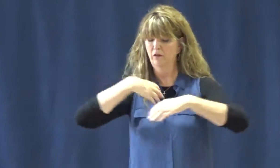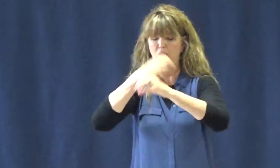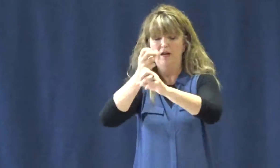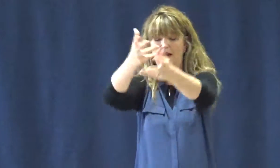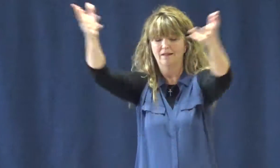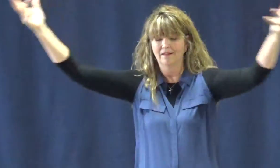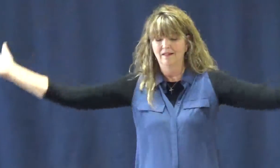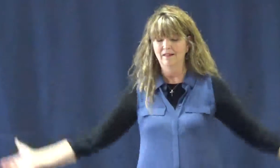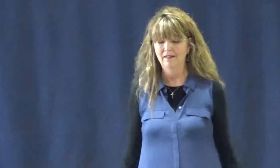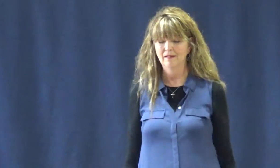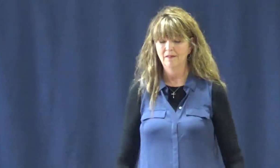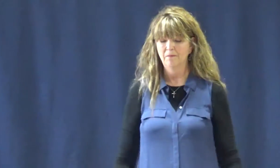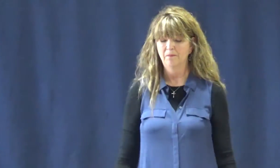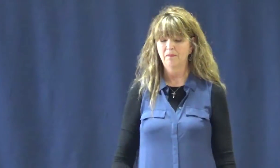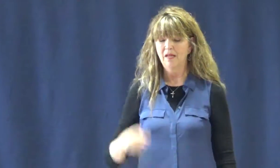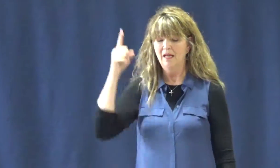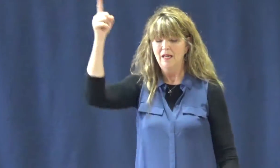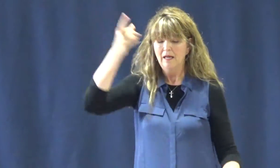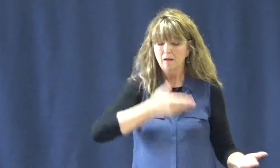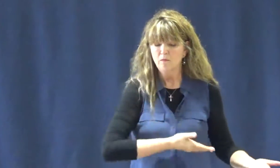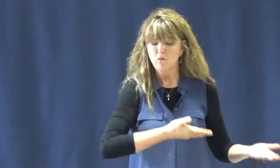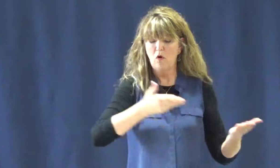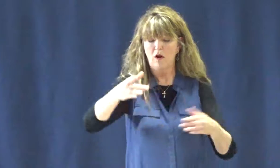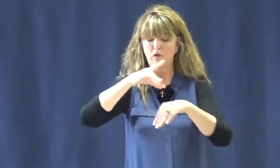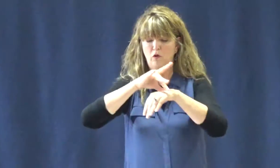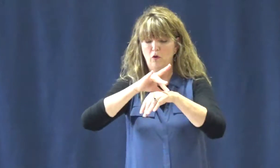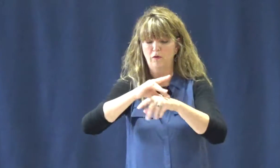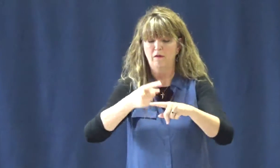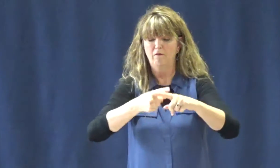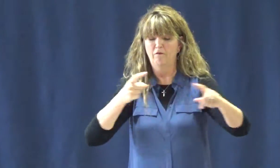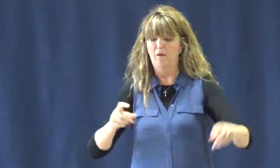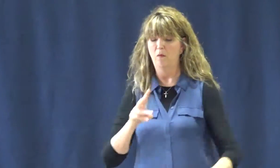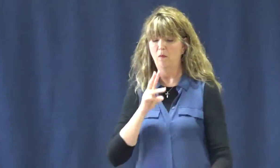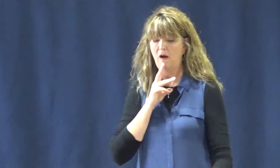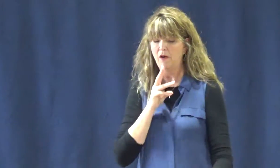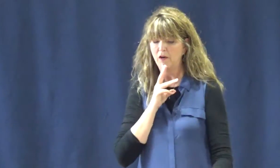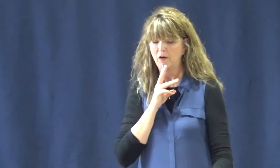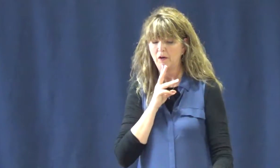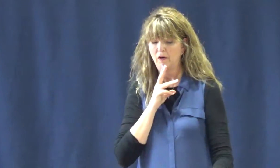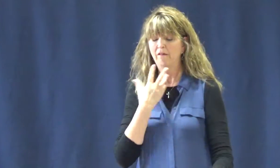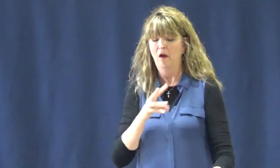word of his command, and he brought the earth